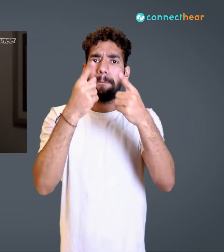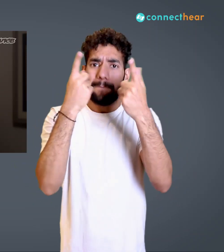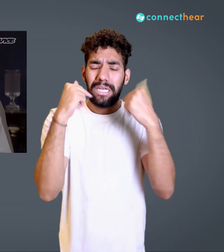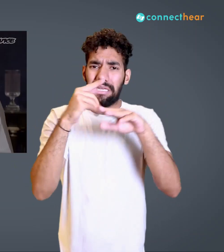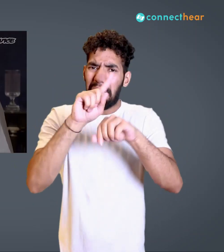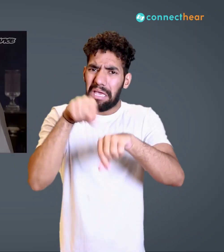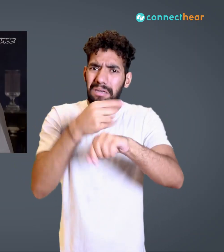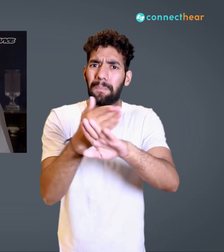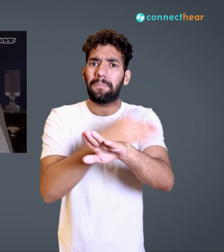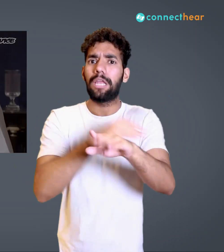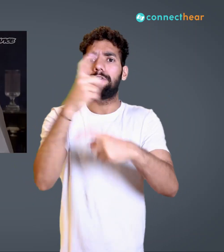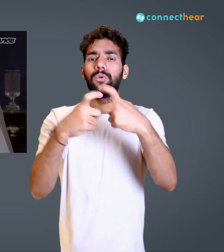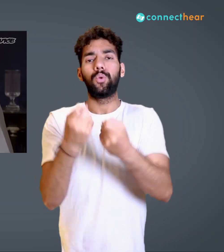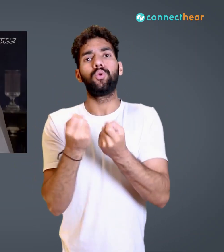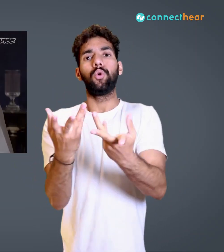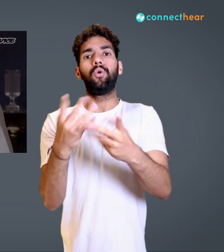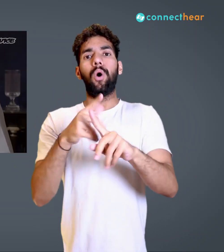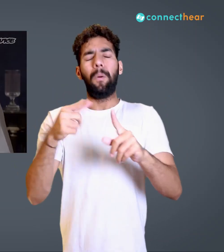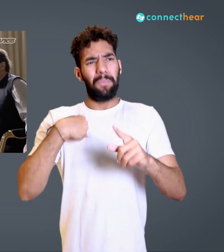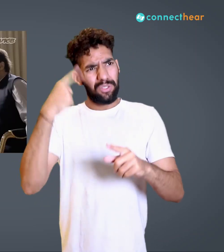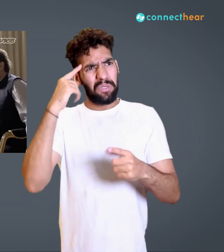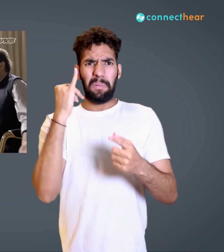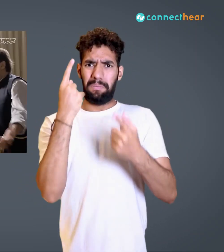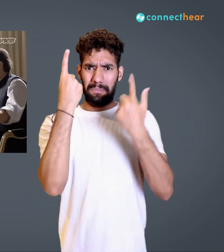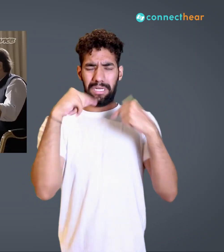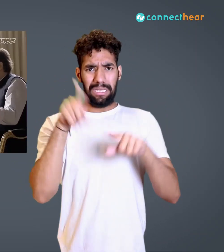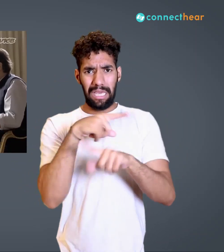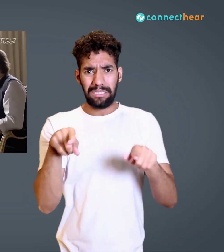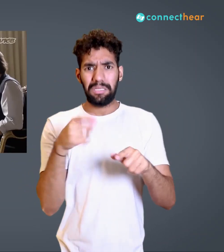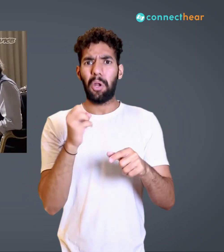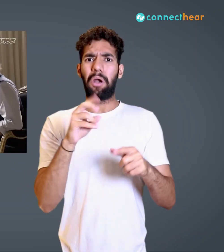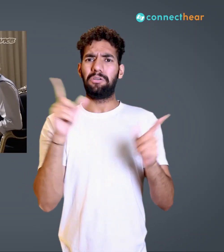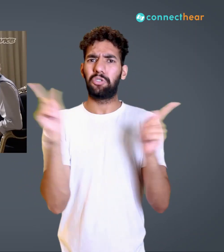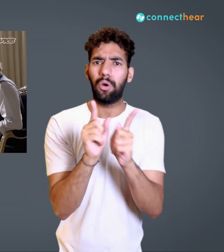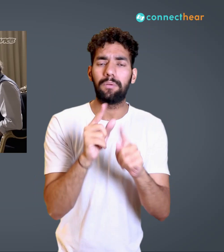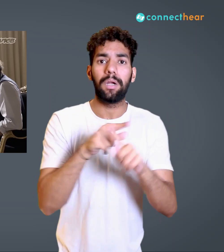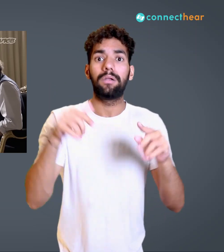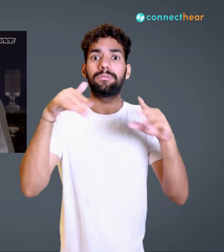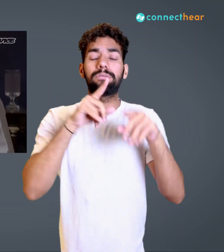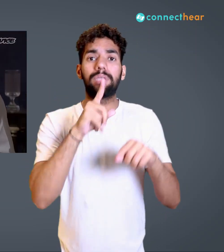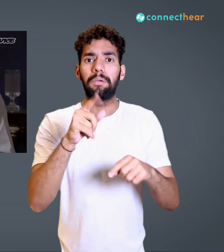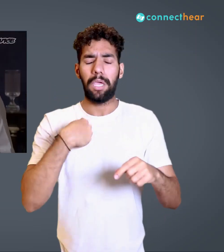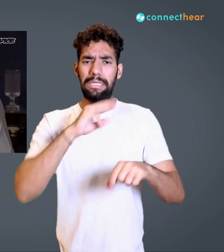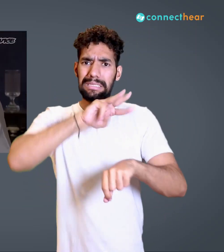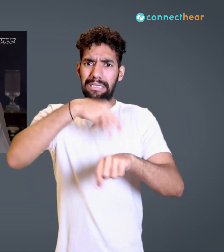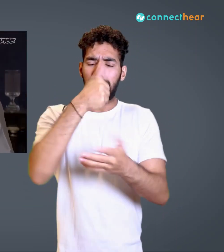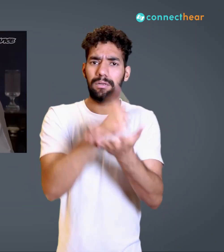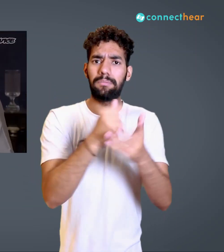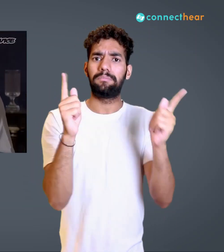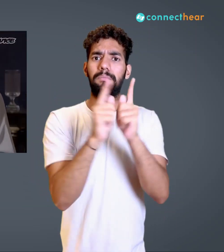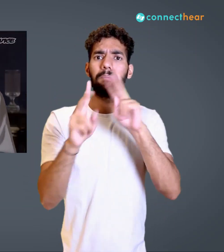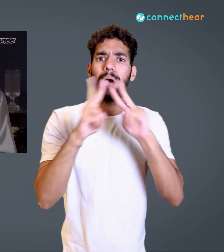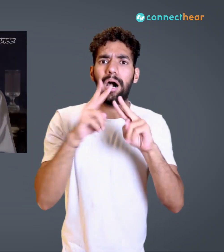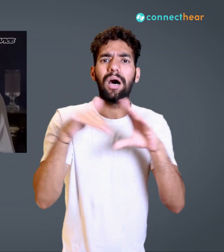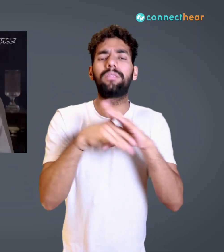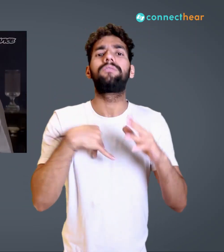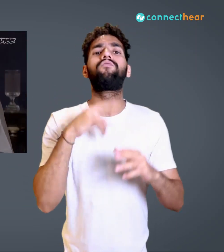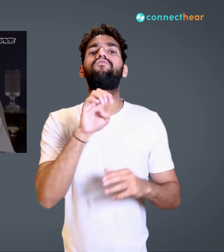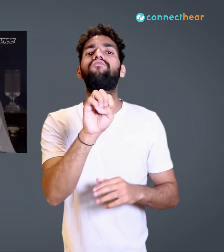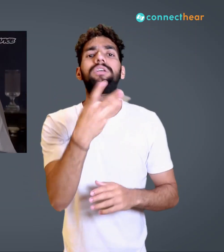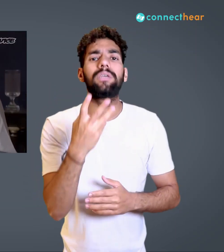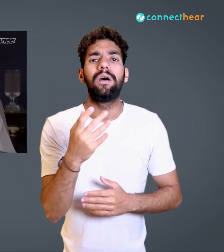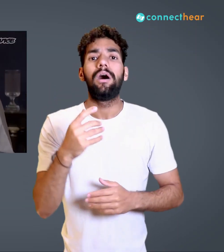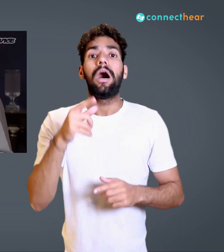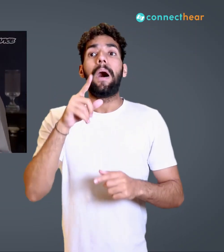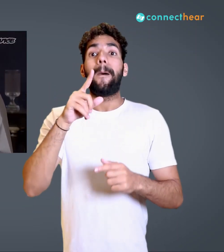bring it up with him? And he gave the Russian point of view. Why didn't the West include Russia in NATO? Why is this alliance against Russia? And why at the doorstep?